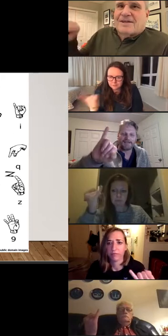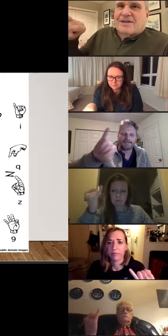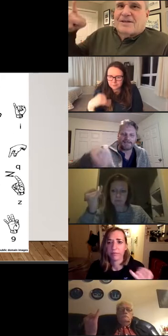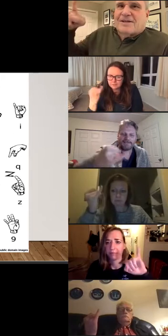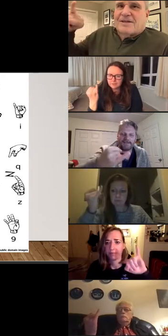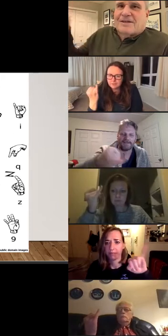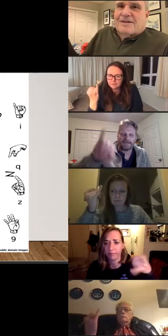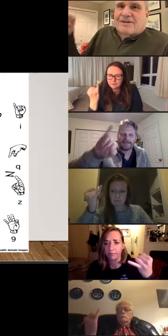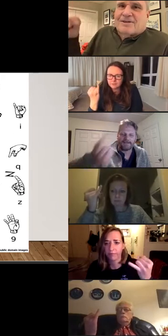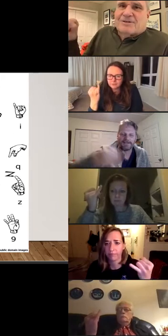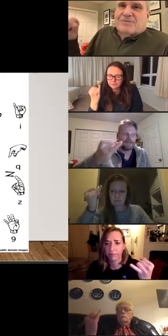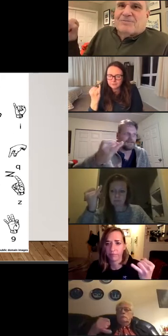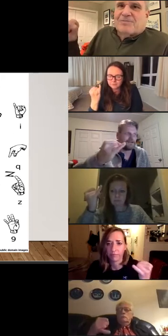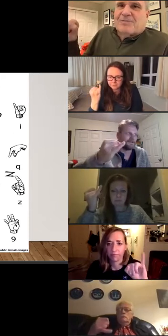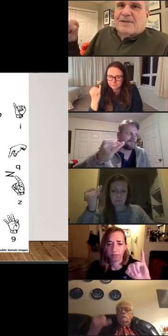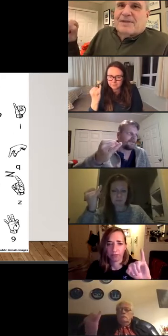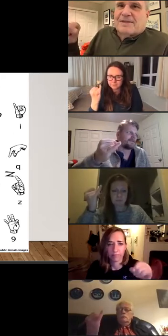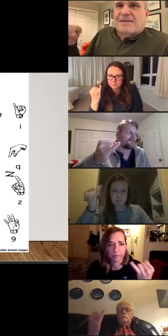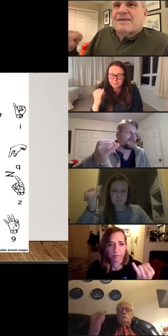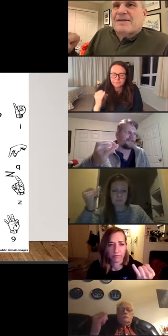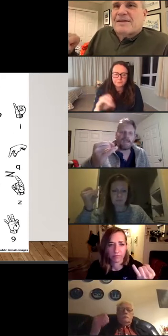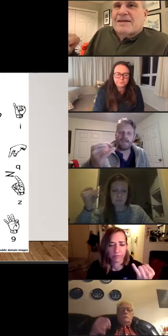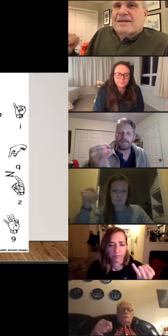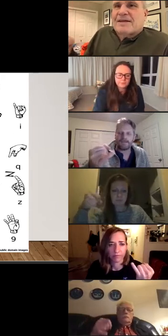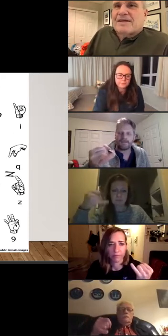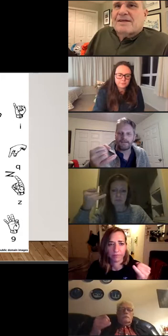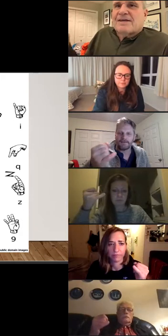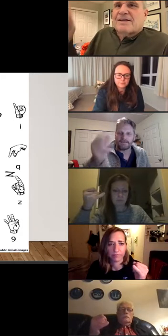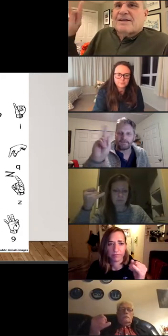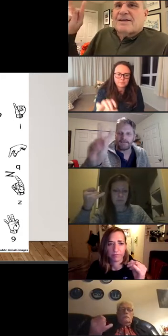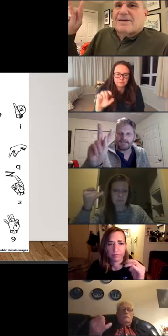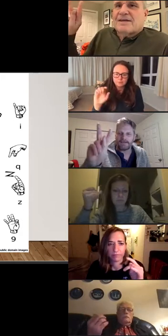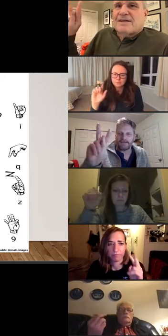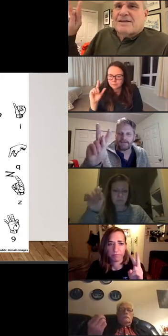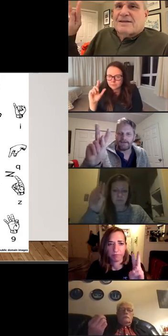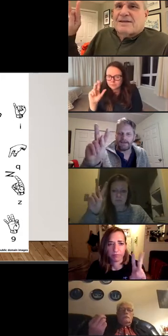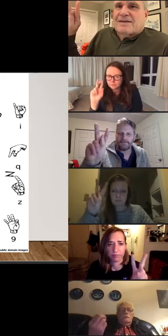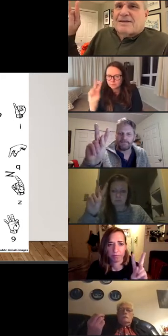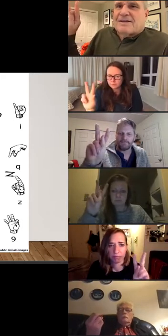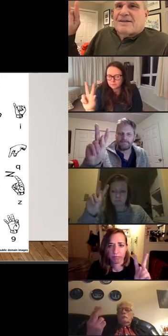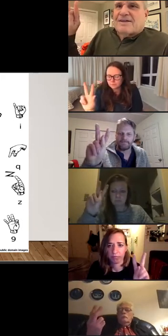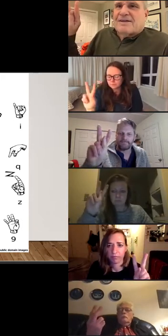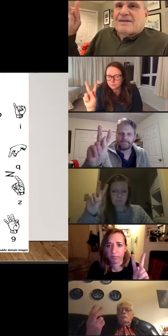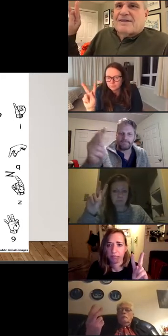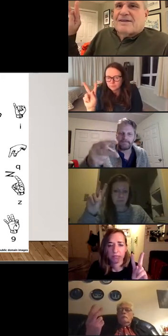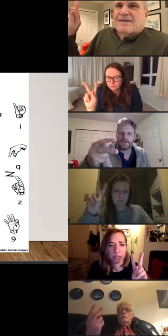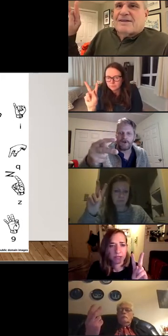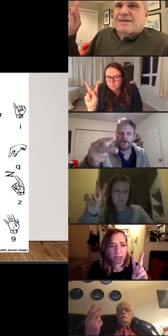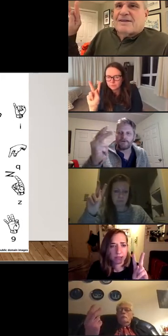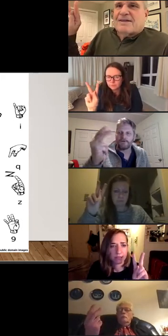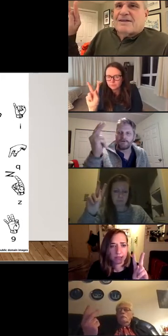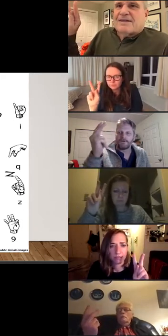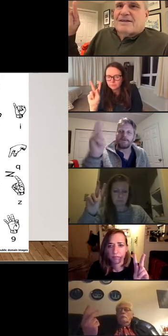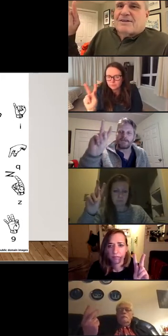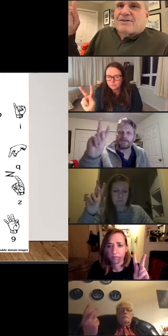I, and you just dip it down like it's the letter J. There you go. And then K is like the peace sign with your thumb.